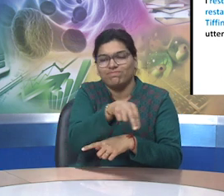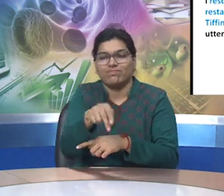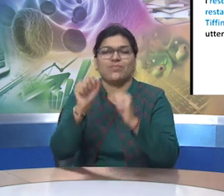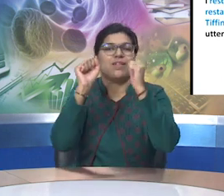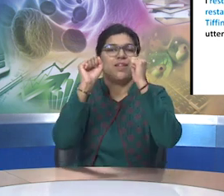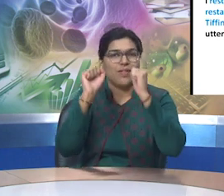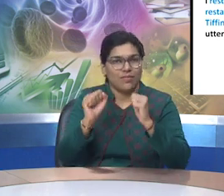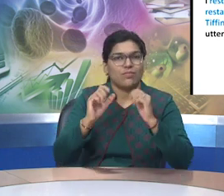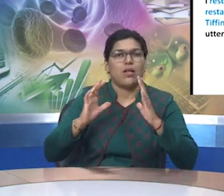tiffin eaters